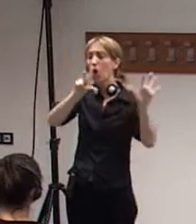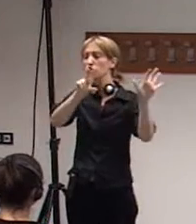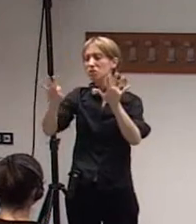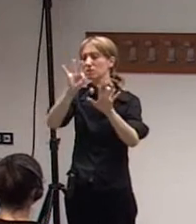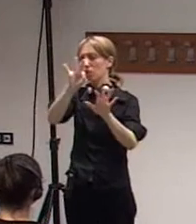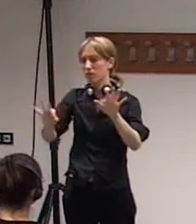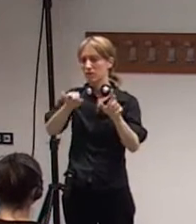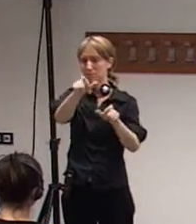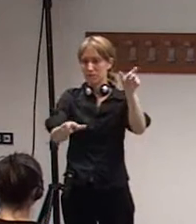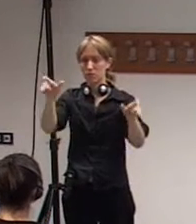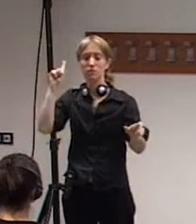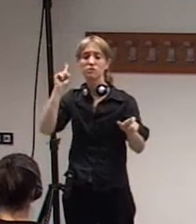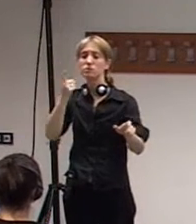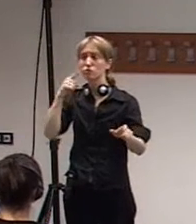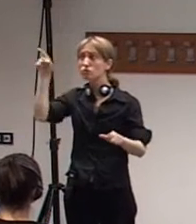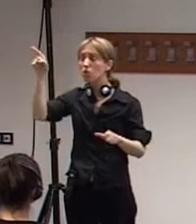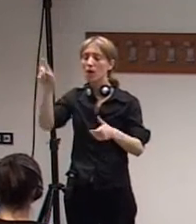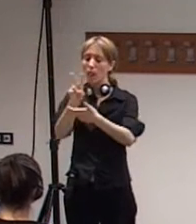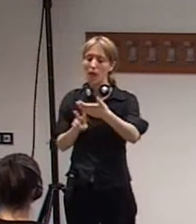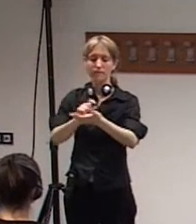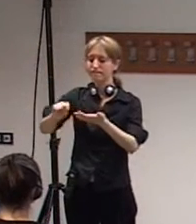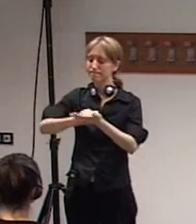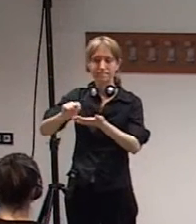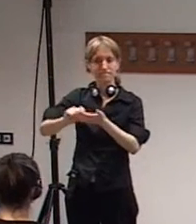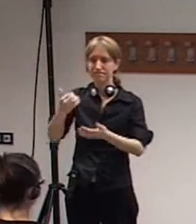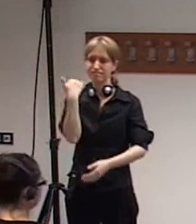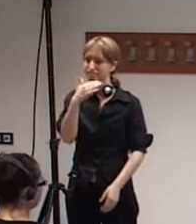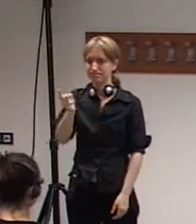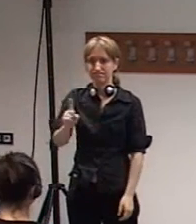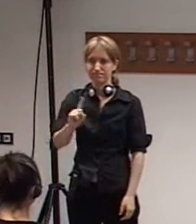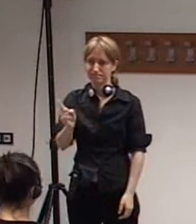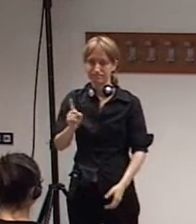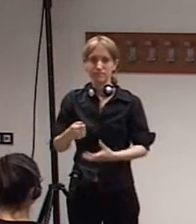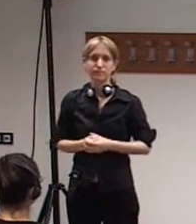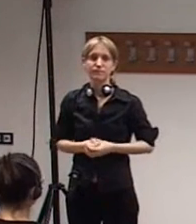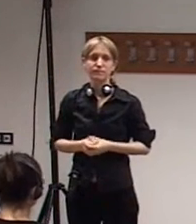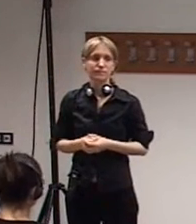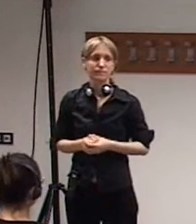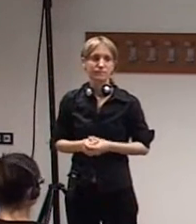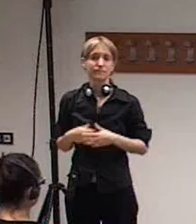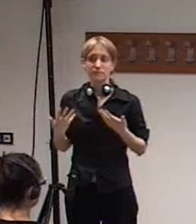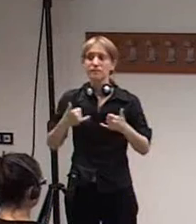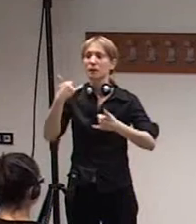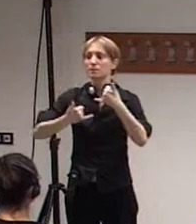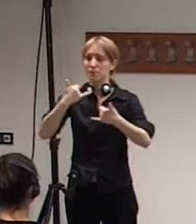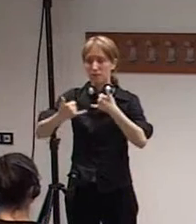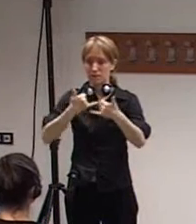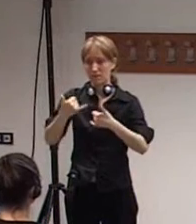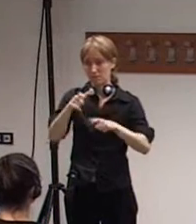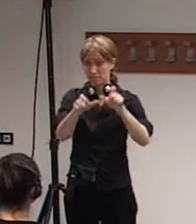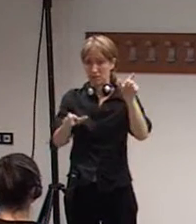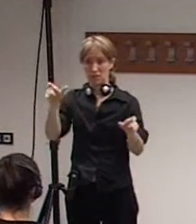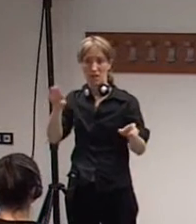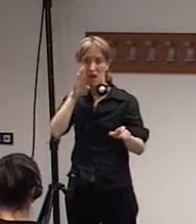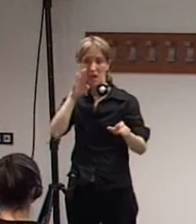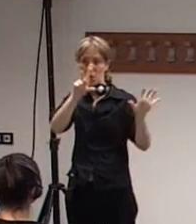severe. 80% of deaf people are illiterate. So the